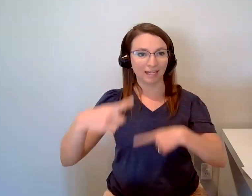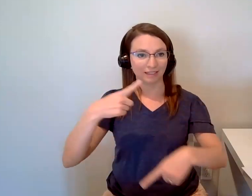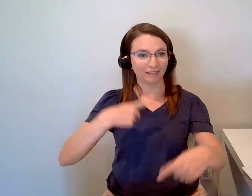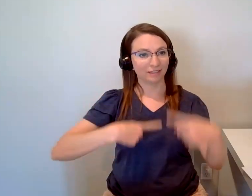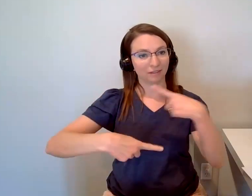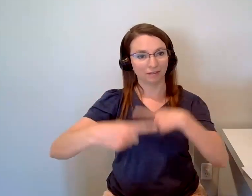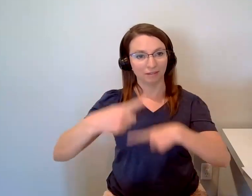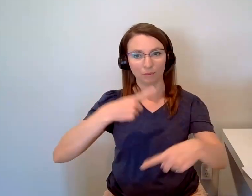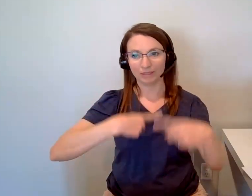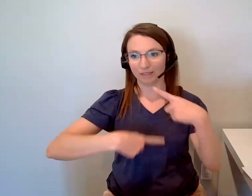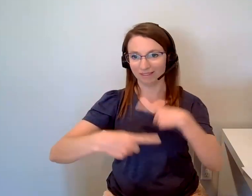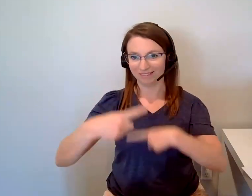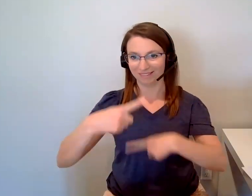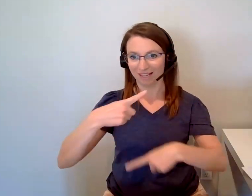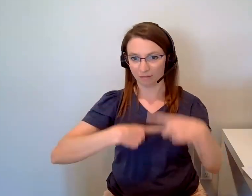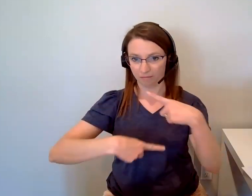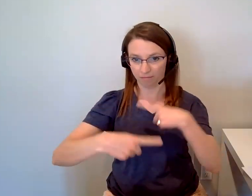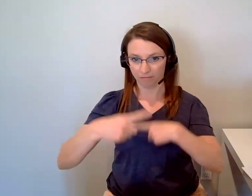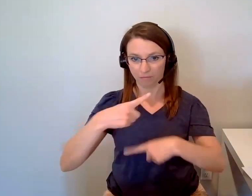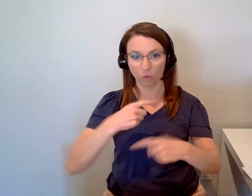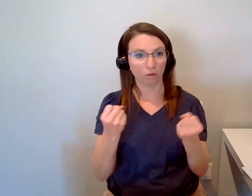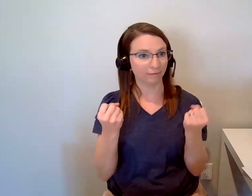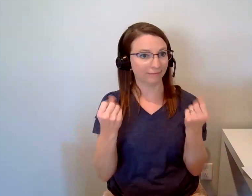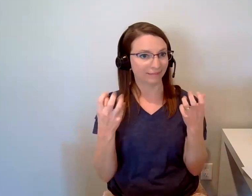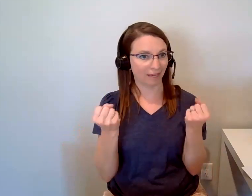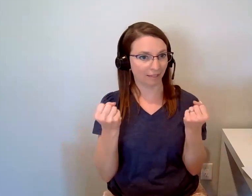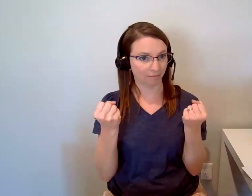Sign, how we sign or sign.